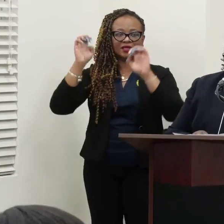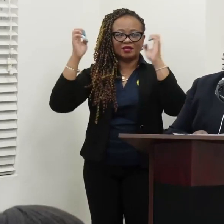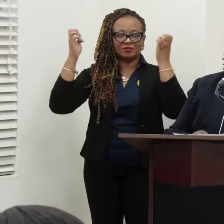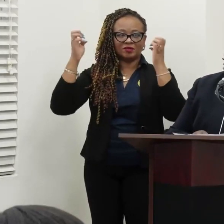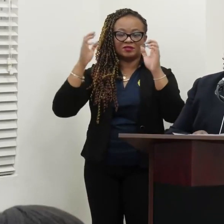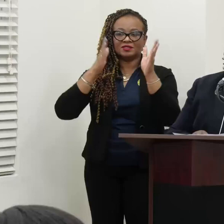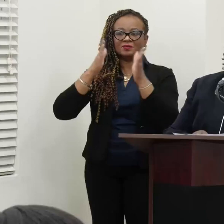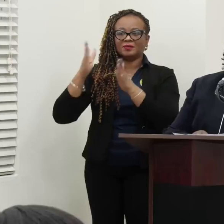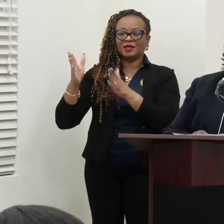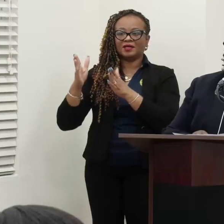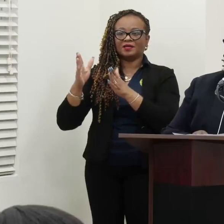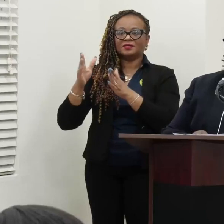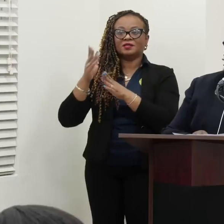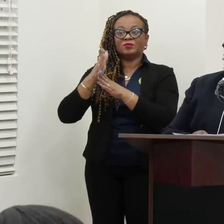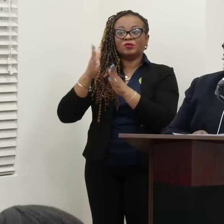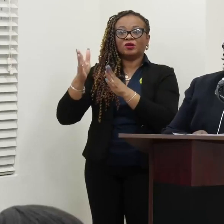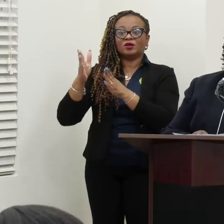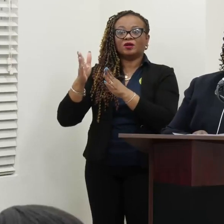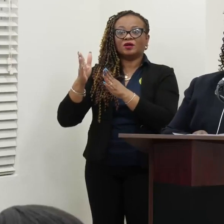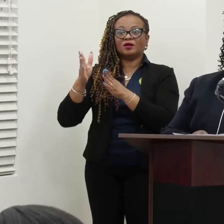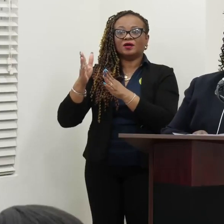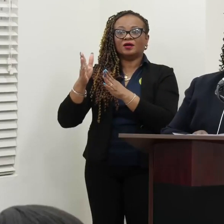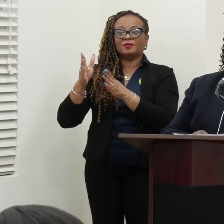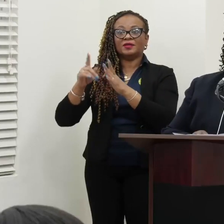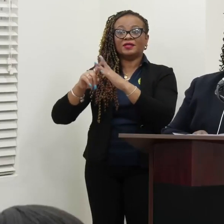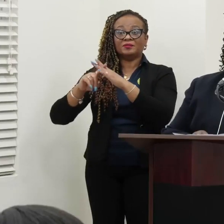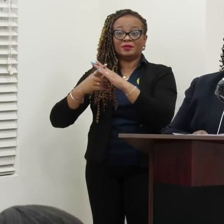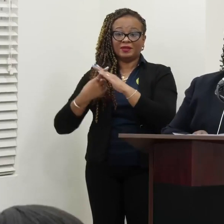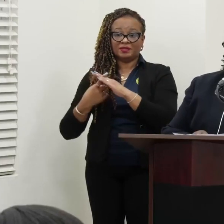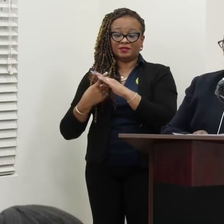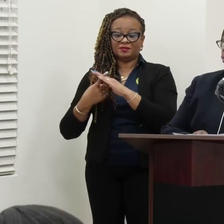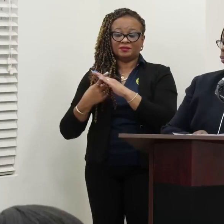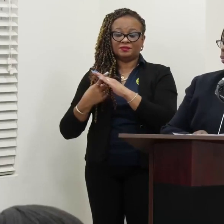emergency plans and protocols are being implemented.